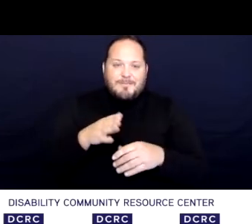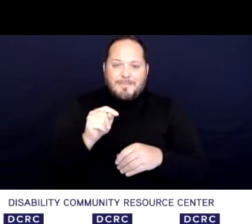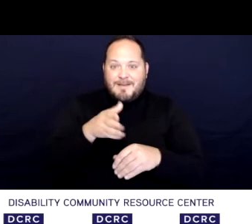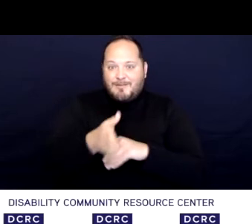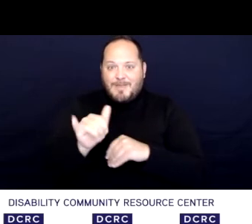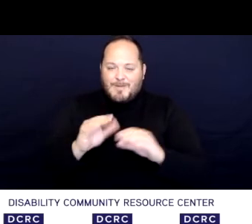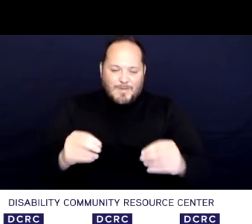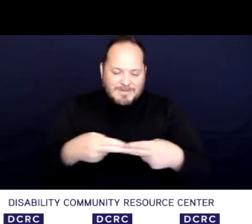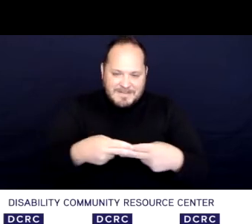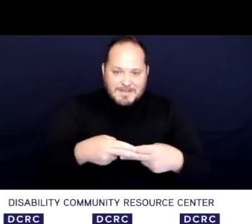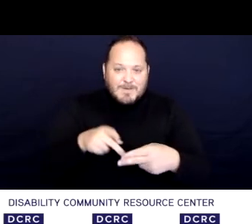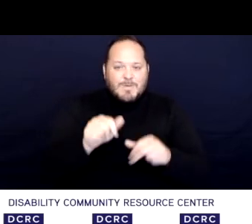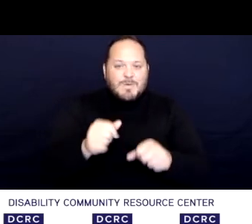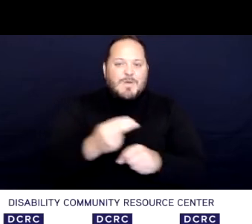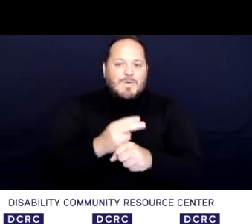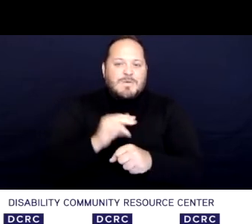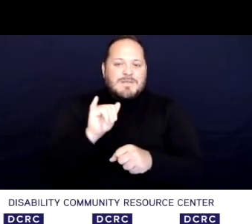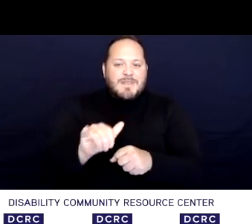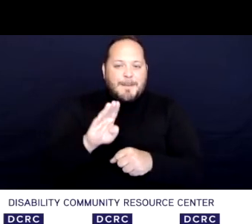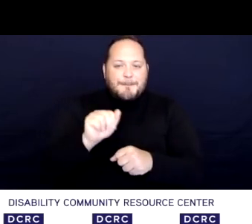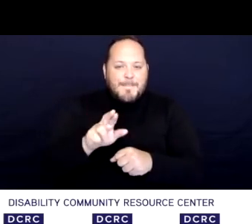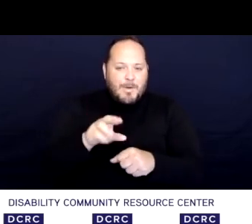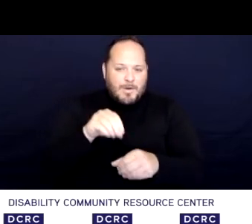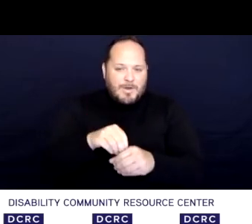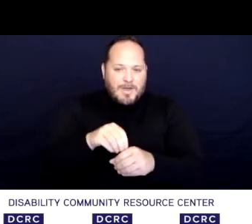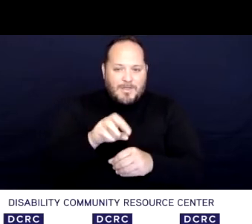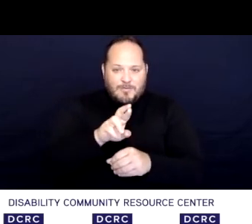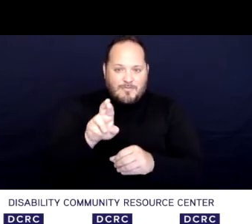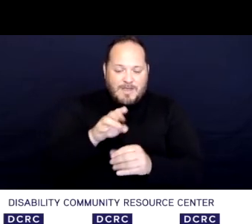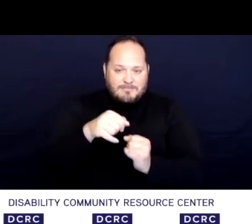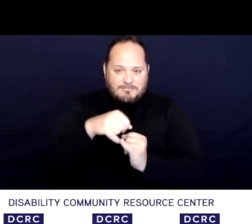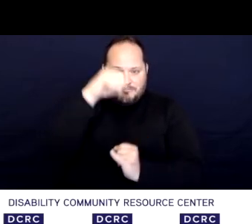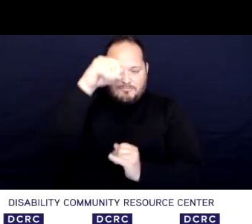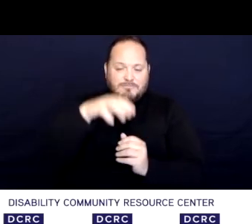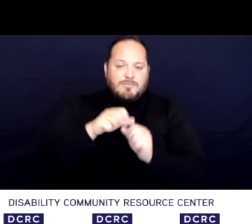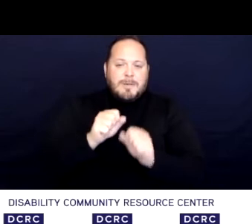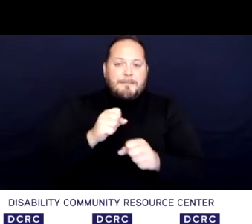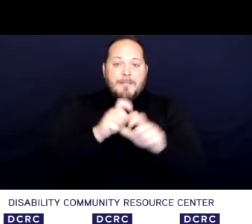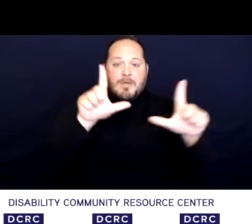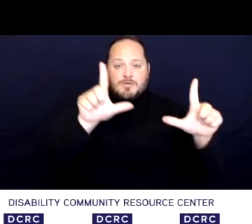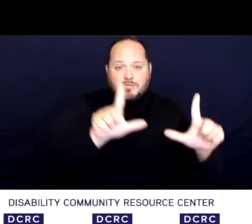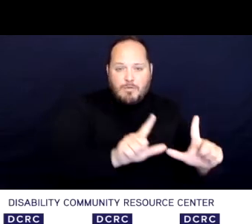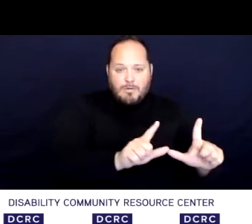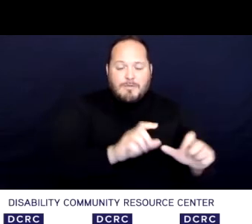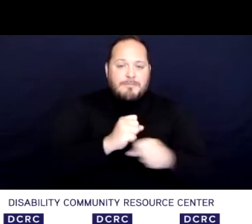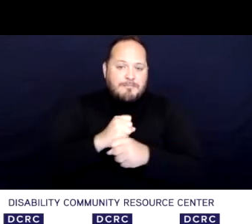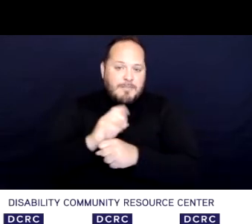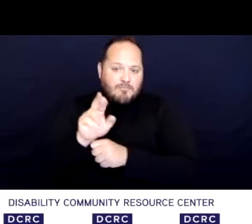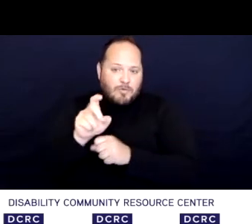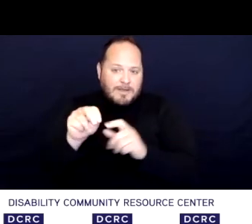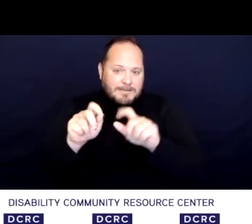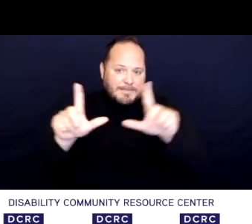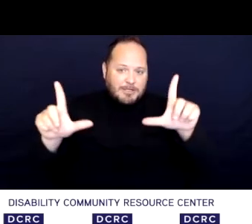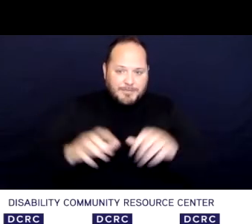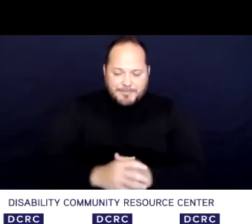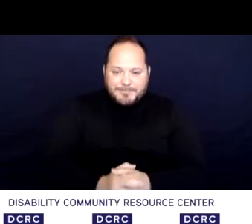you can use the bar at the right side of the slide to make the slide smaller and Brandon bigger.